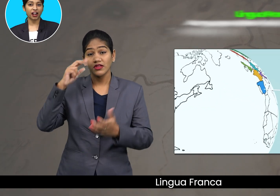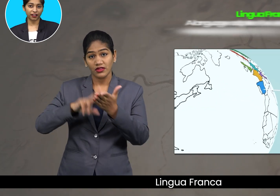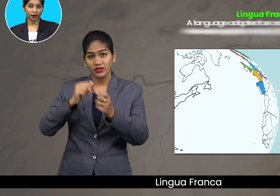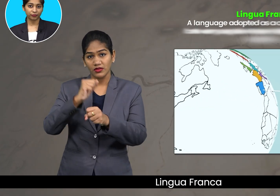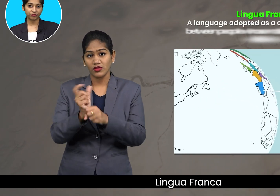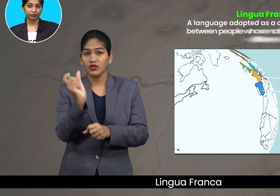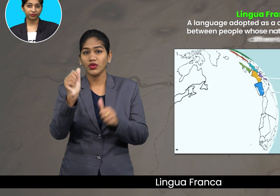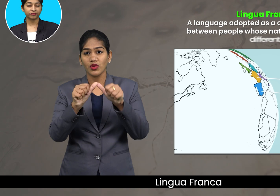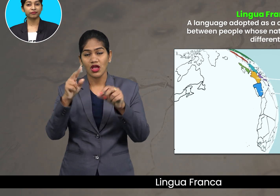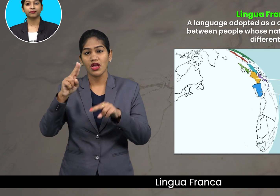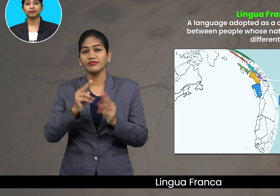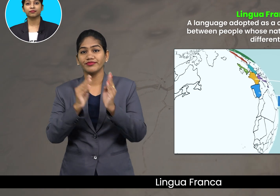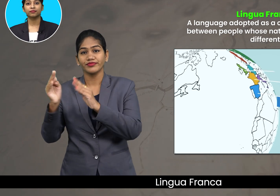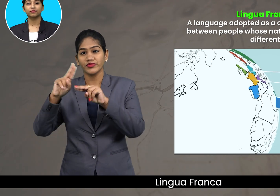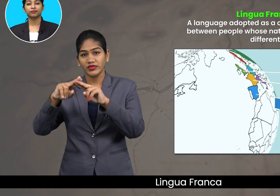Lingua franca,